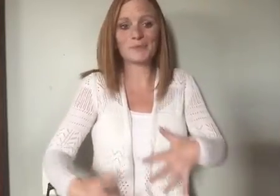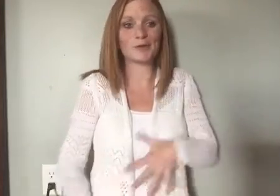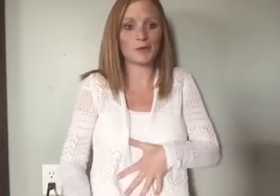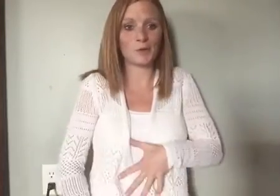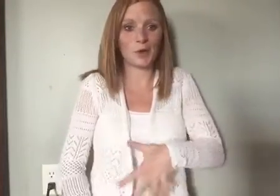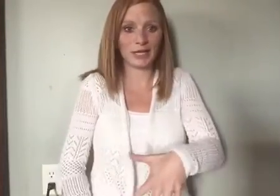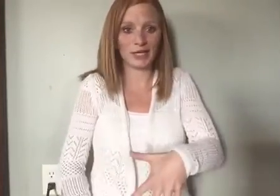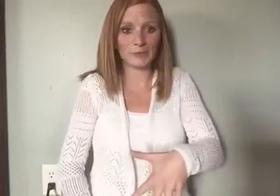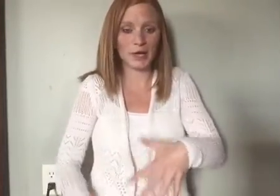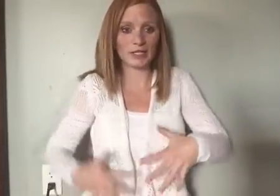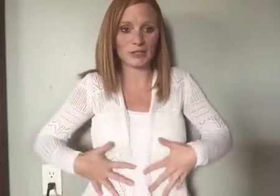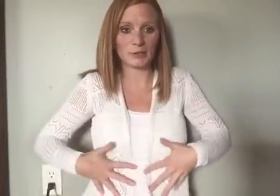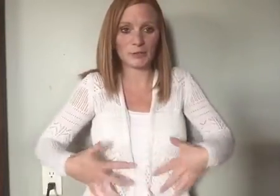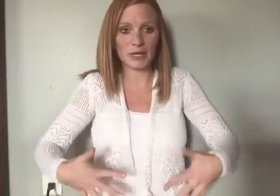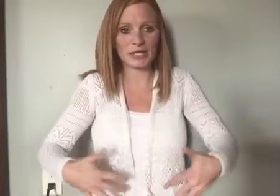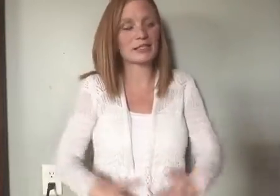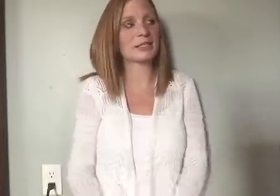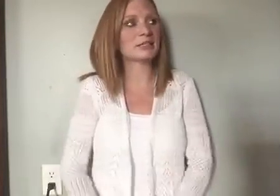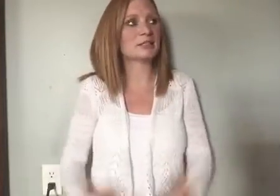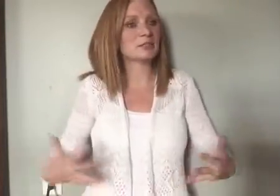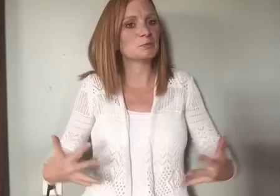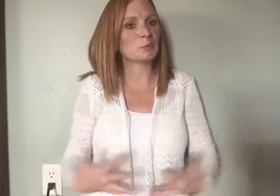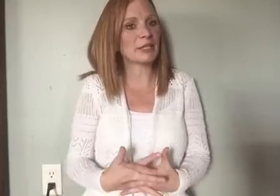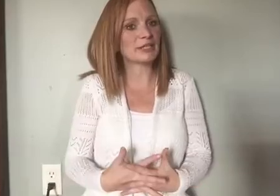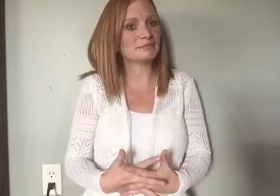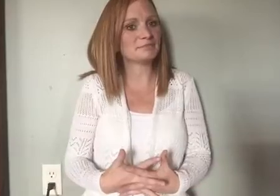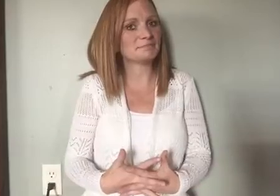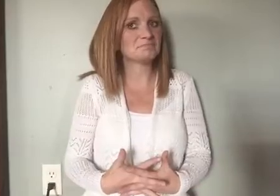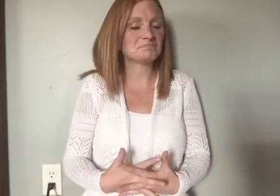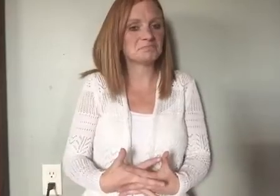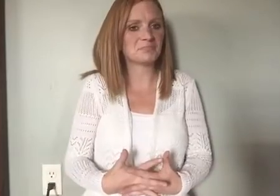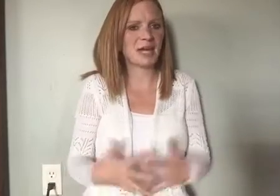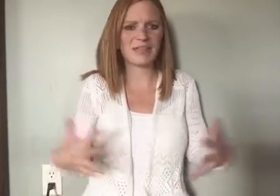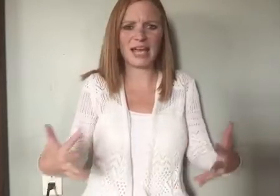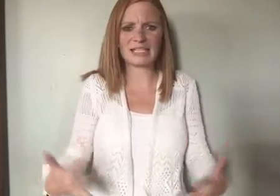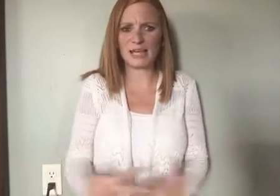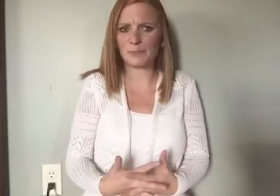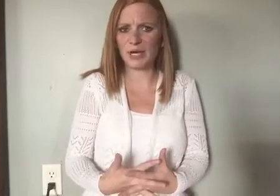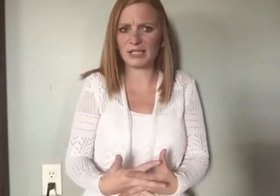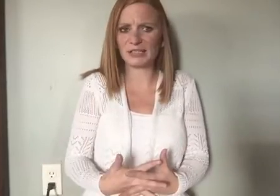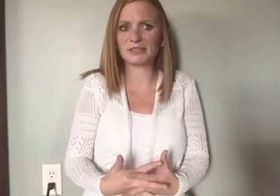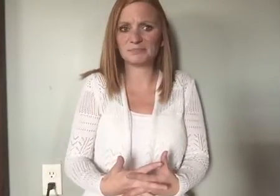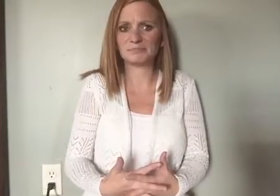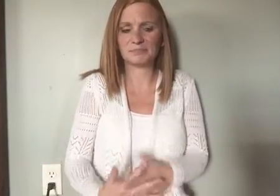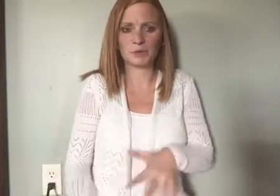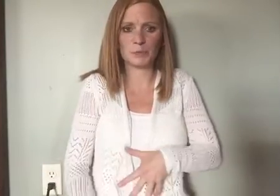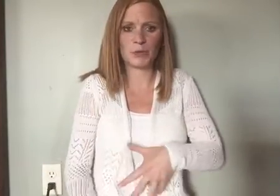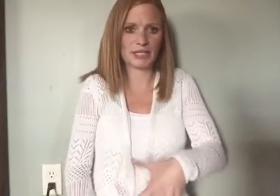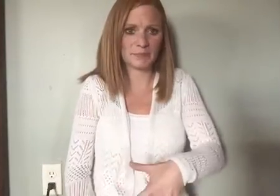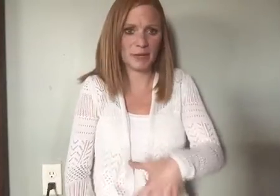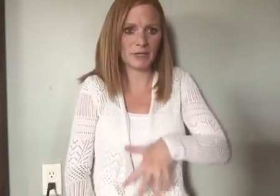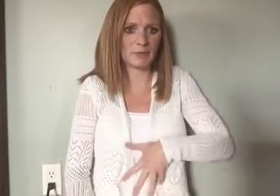You can do it one hand, pregnant or pregnant. Pregnant. I think I signed pregnant or pregnant maybe,